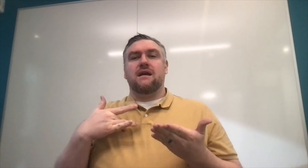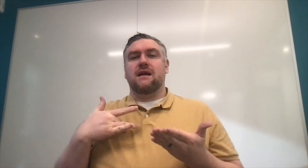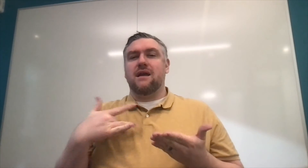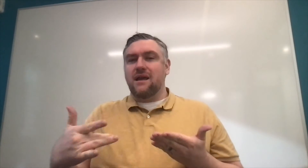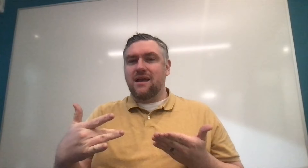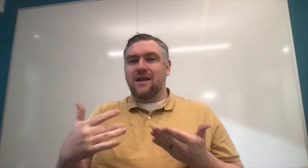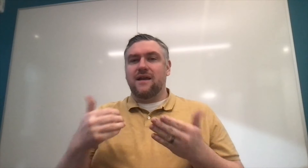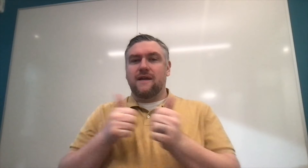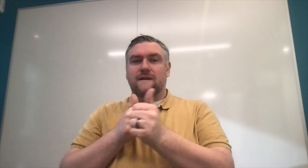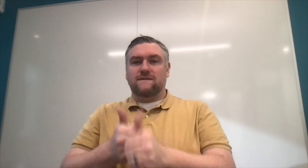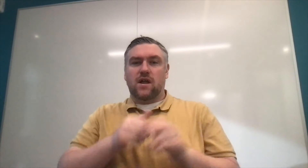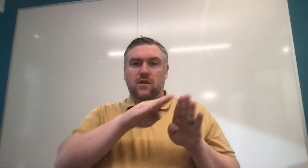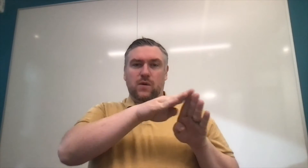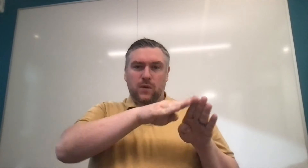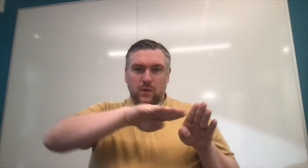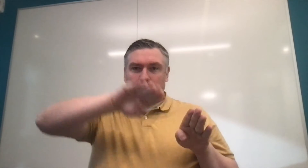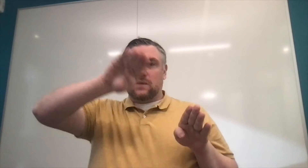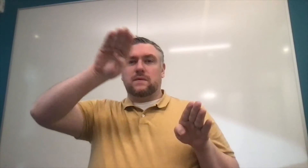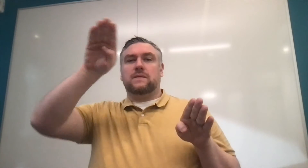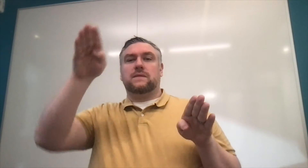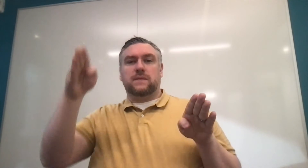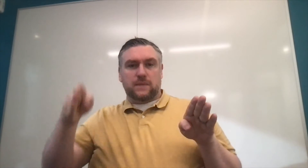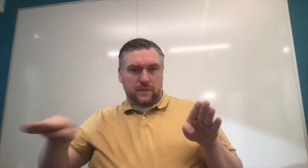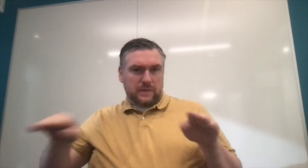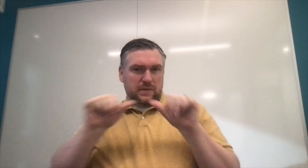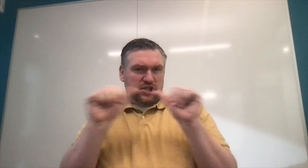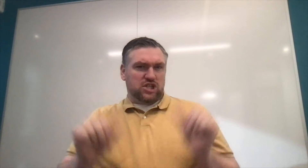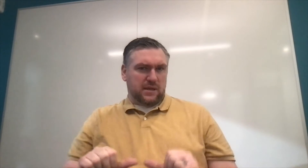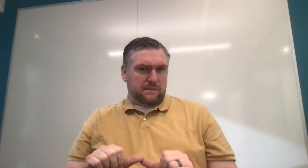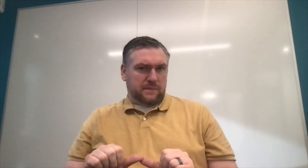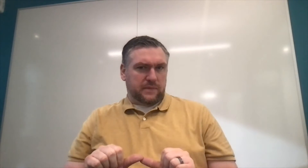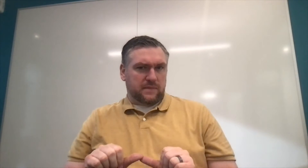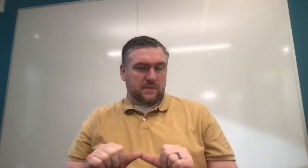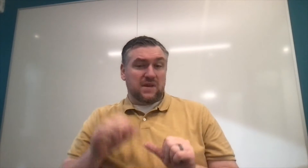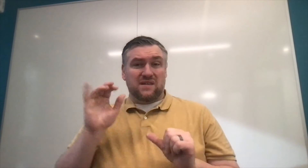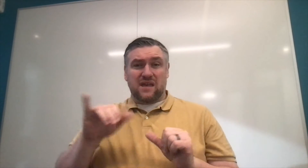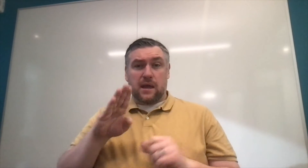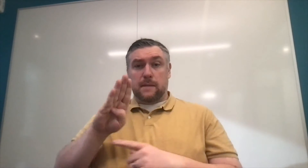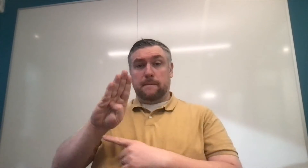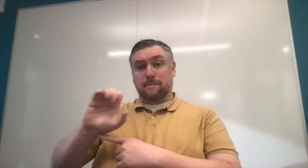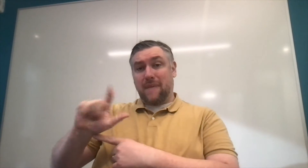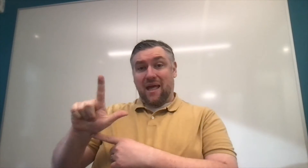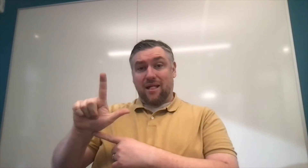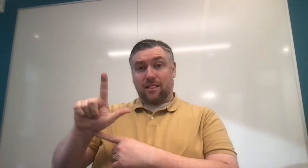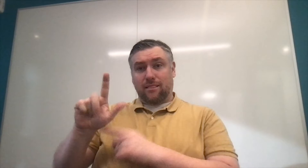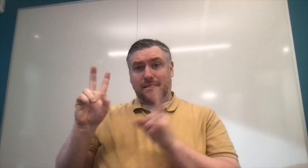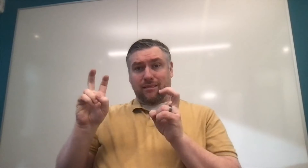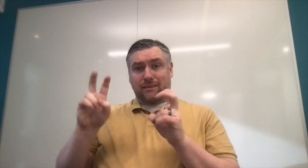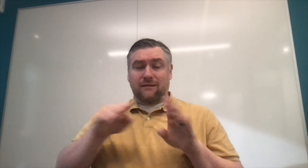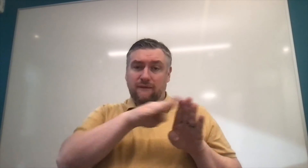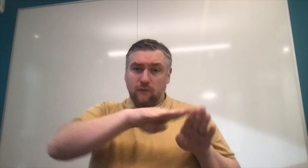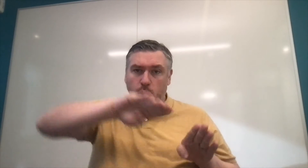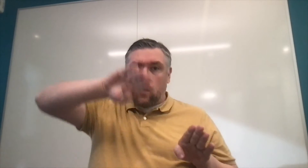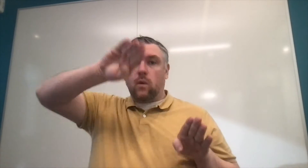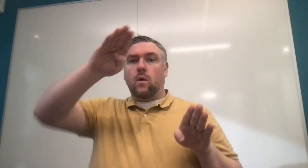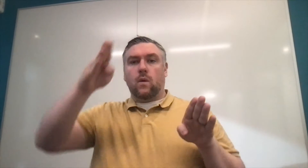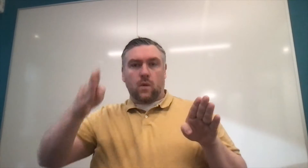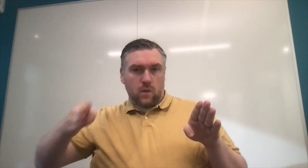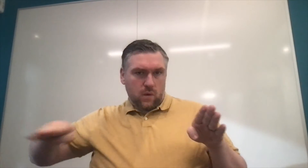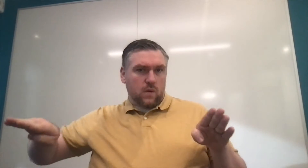50 things, they tend to follow a normal curved shape. That's a bell curve.